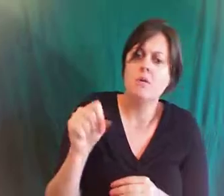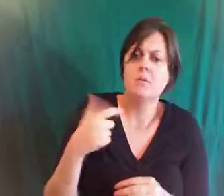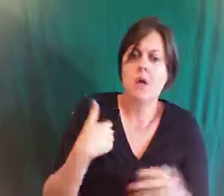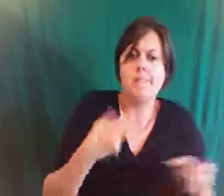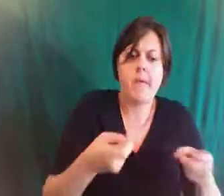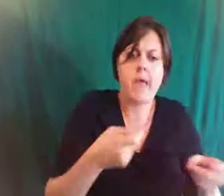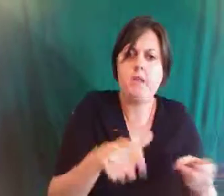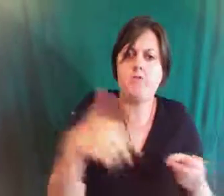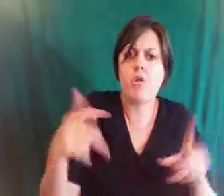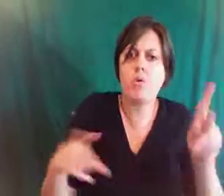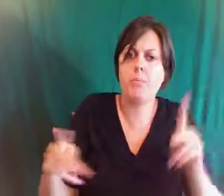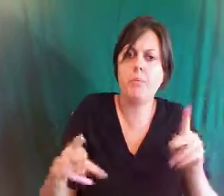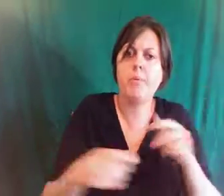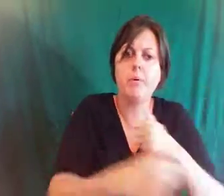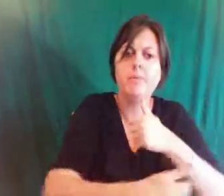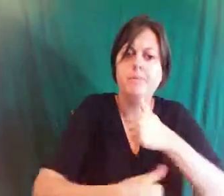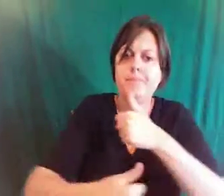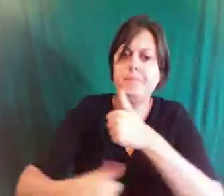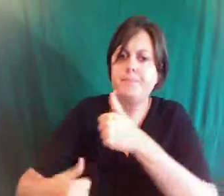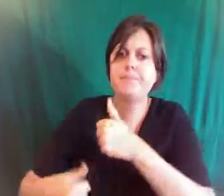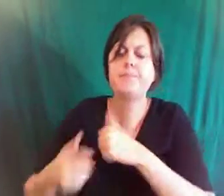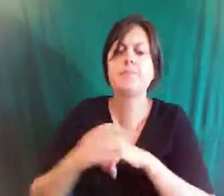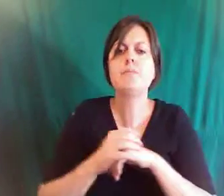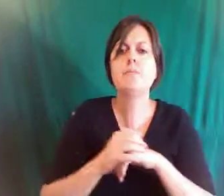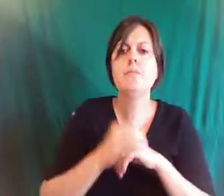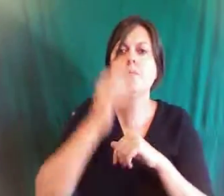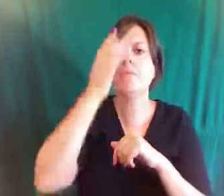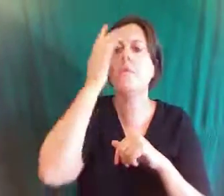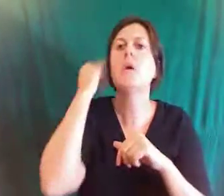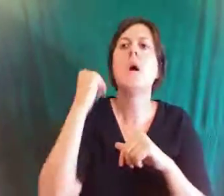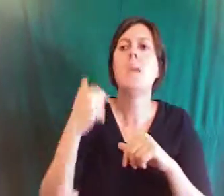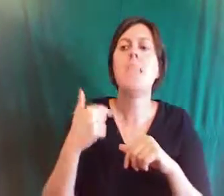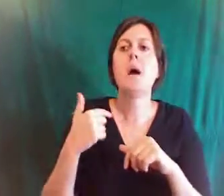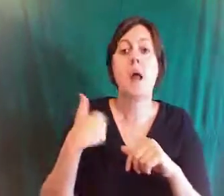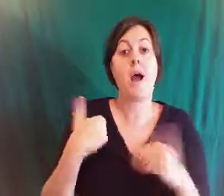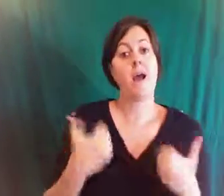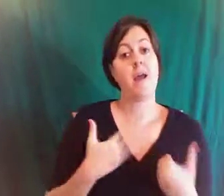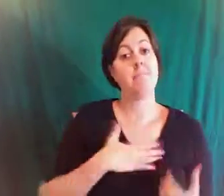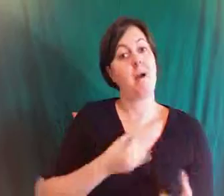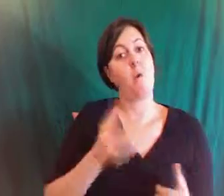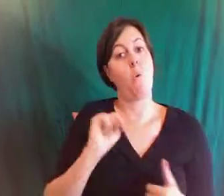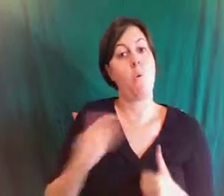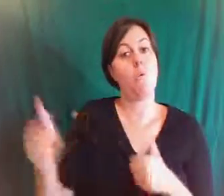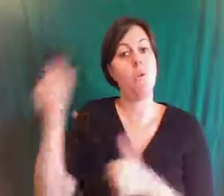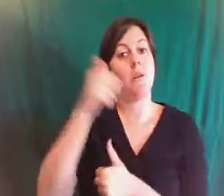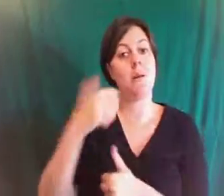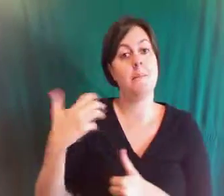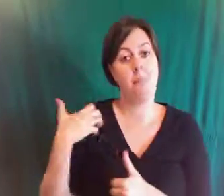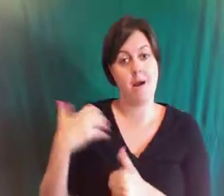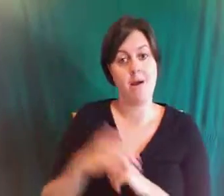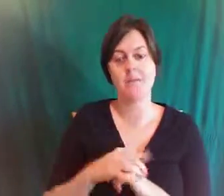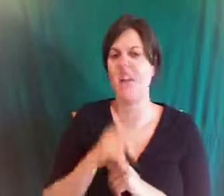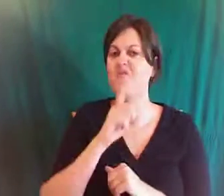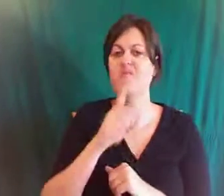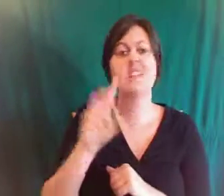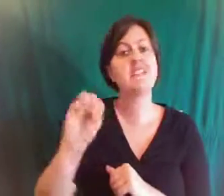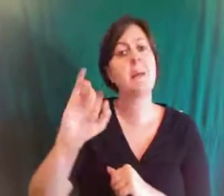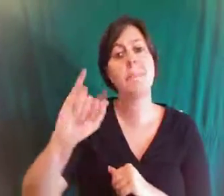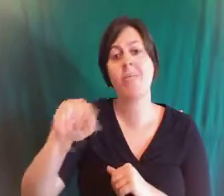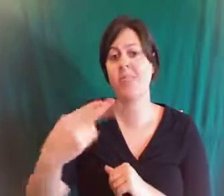always think which is the complete myth and i'm here to blow it out of the water if you think that you're going to get rid of your boss and